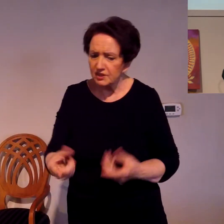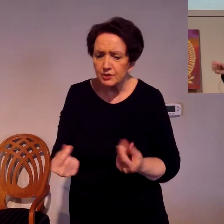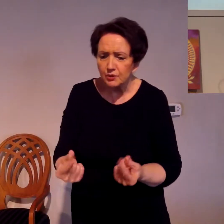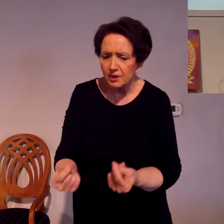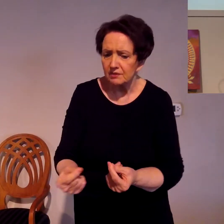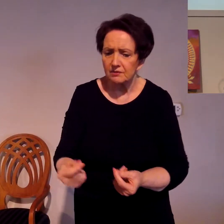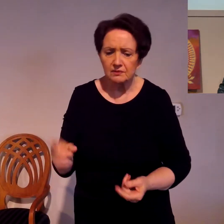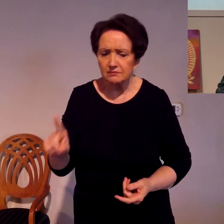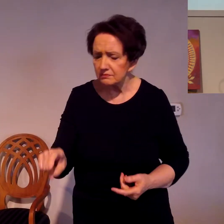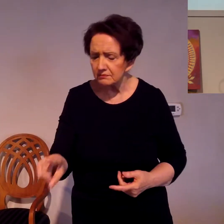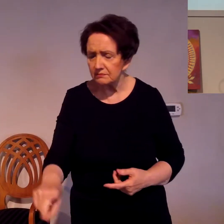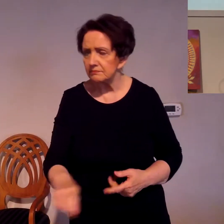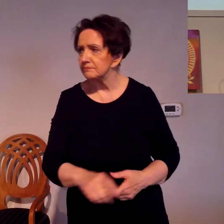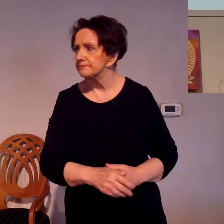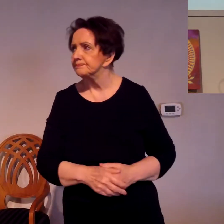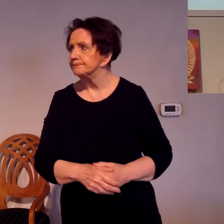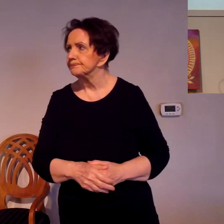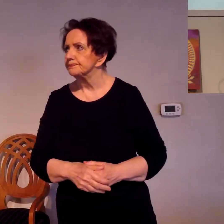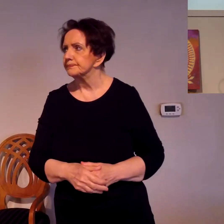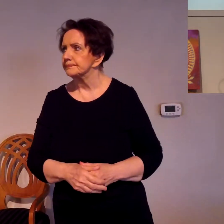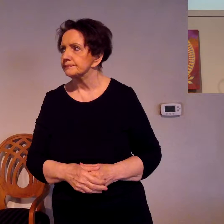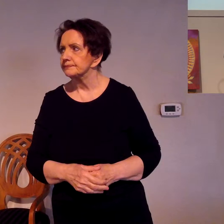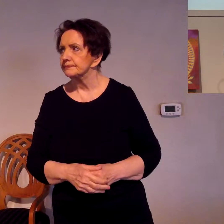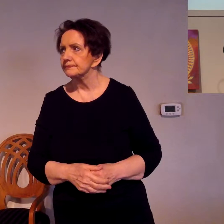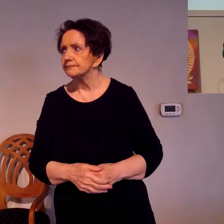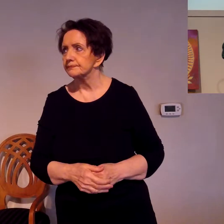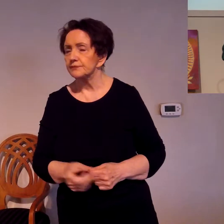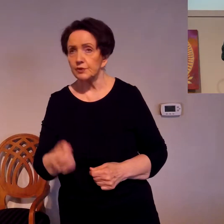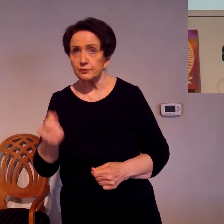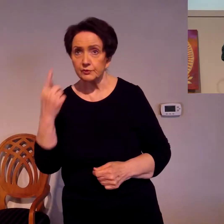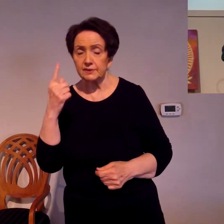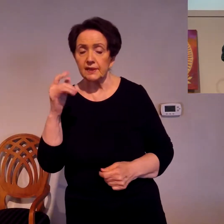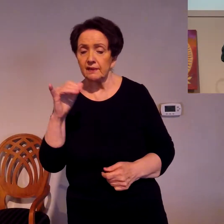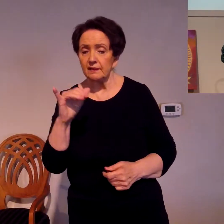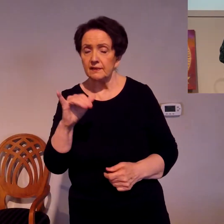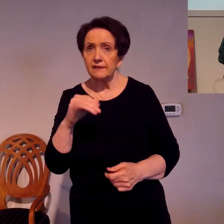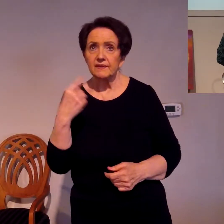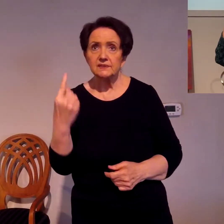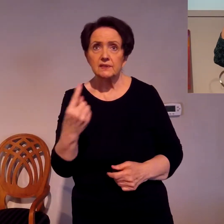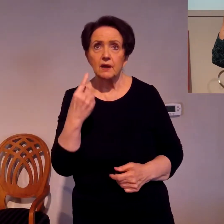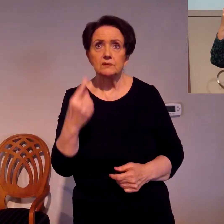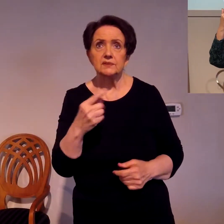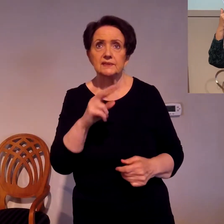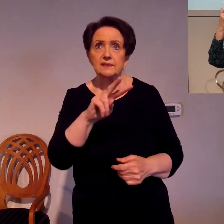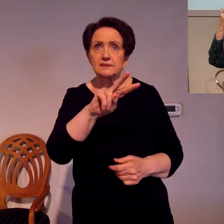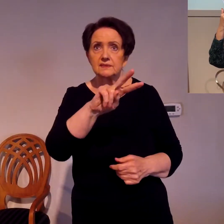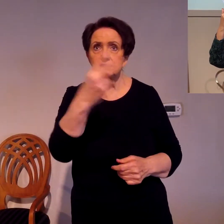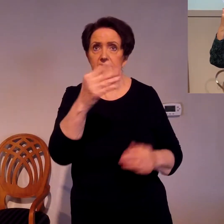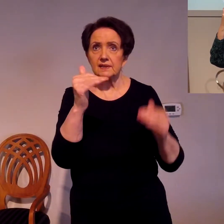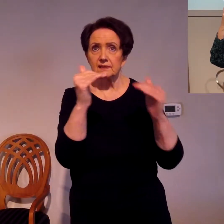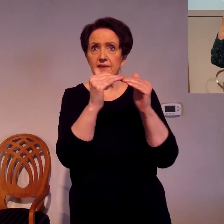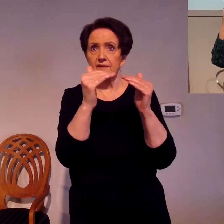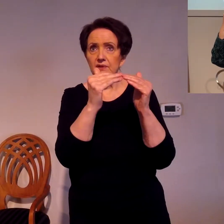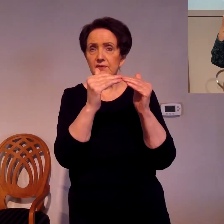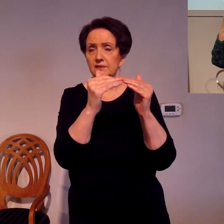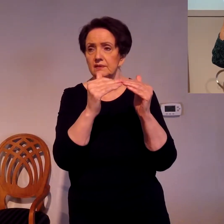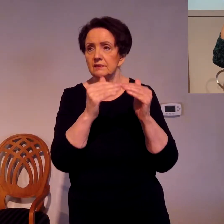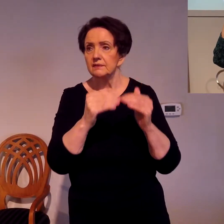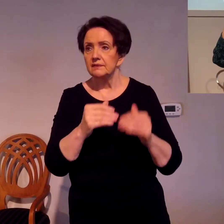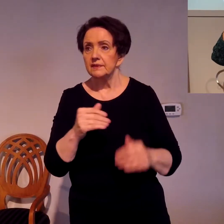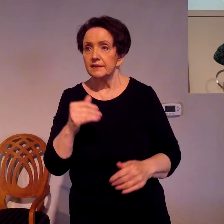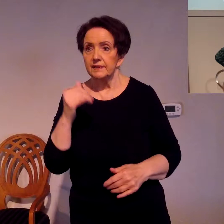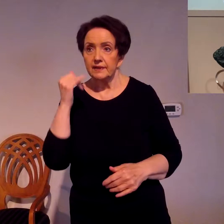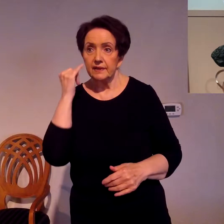it, and let's get and it's like, but do you see that that's only the second level of intimacy? And if